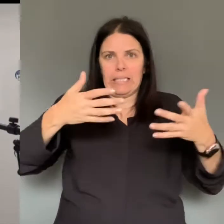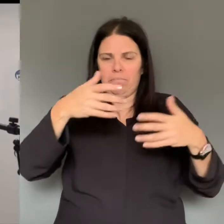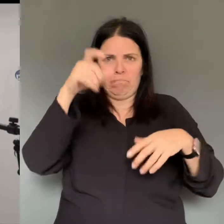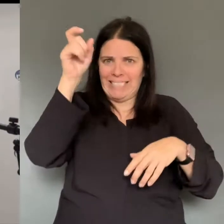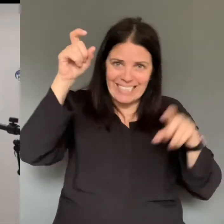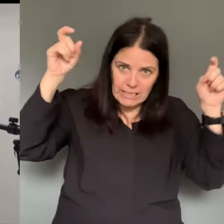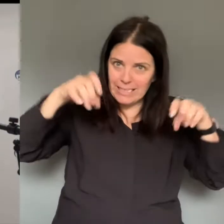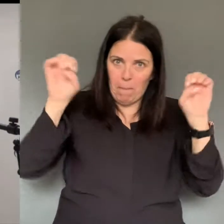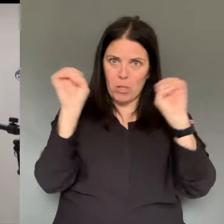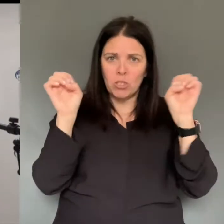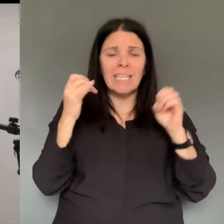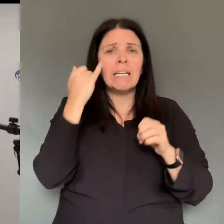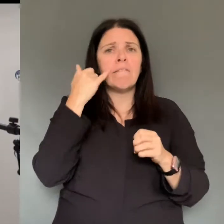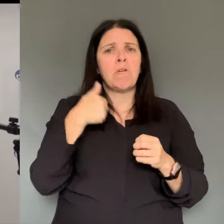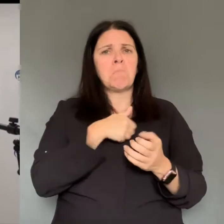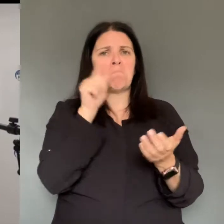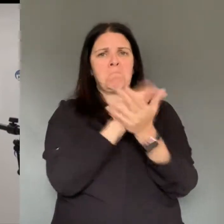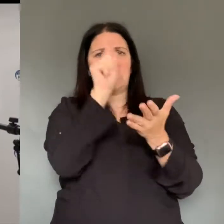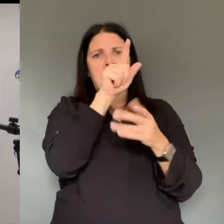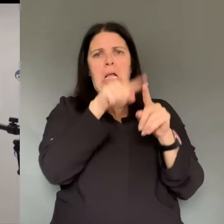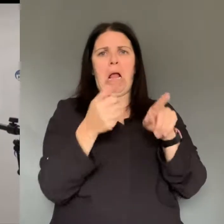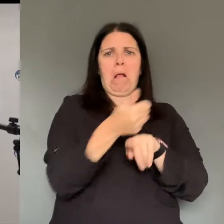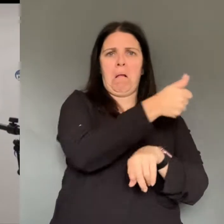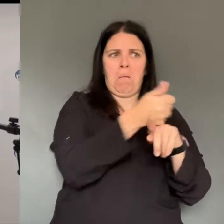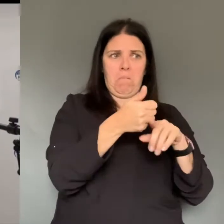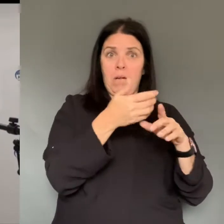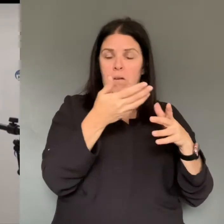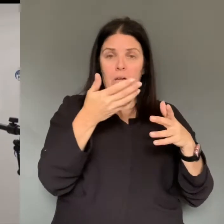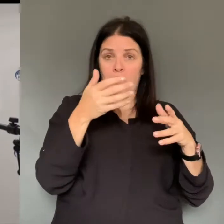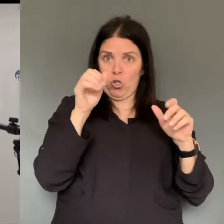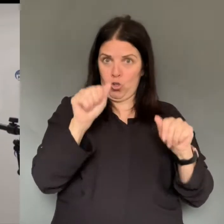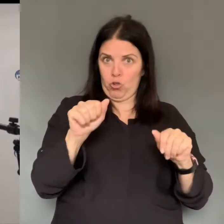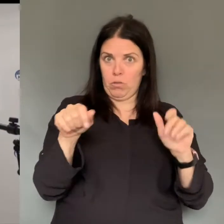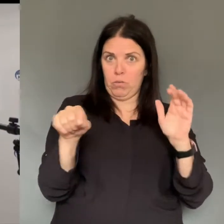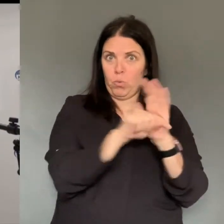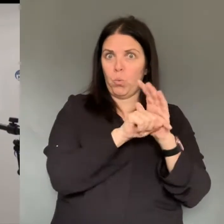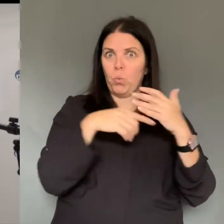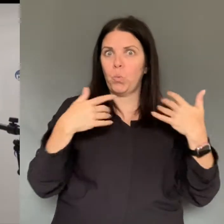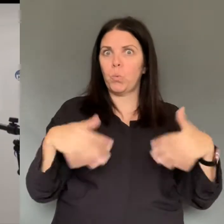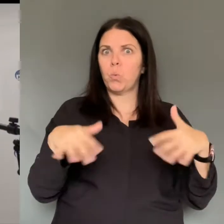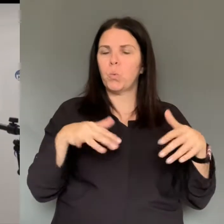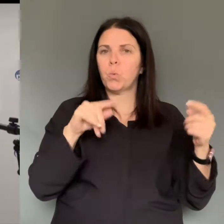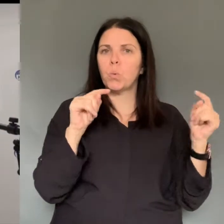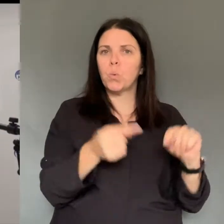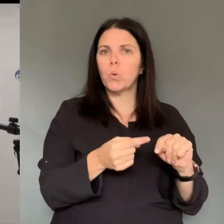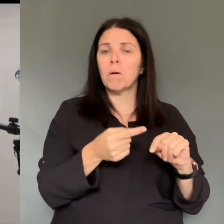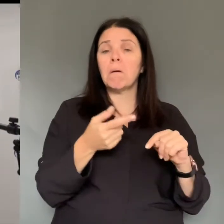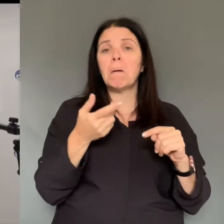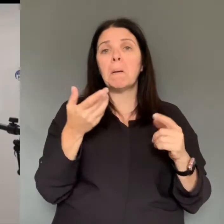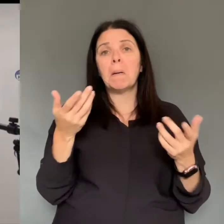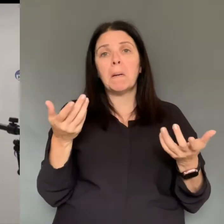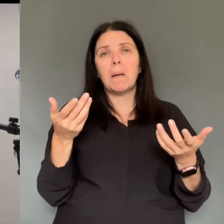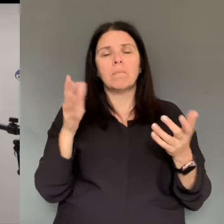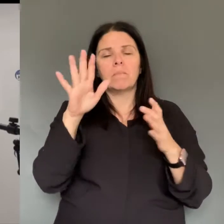away all these important healthcare workers from any hospitals. Nobody would want that, and I think it is, especially in this time